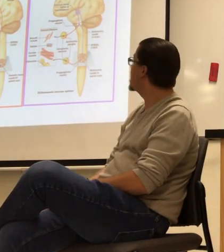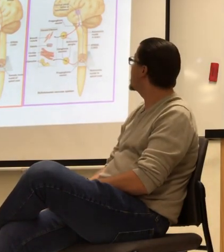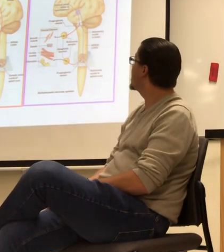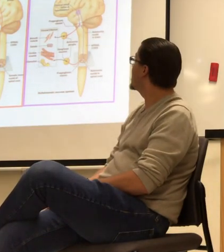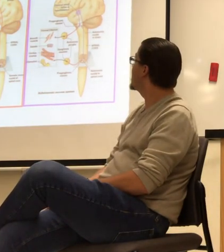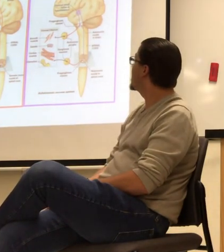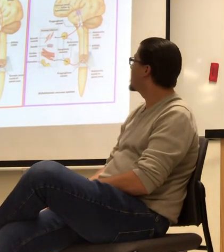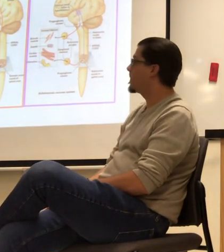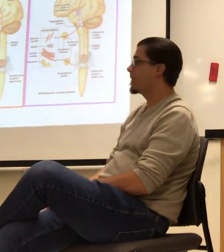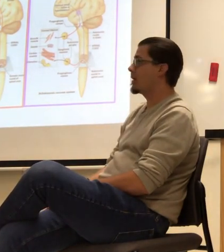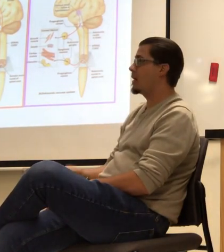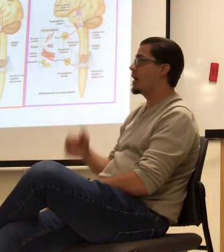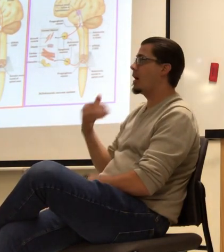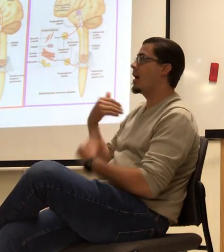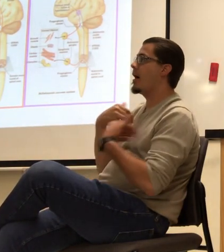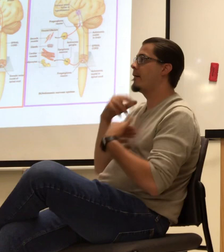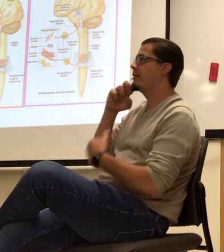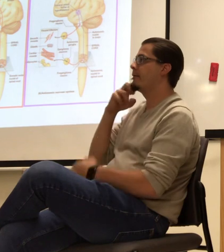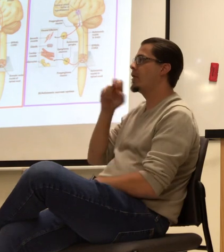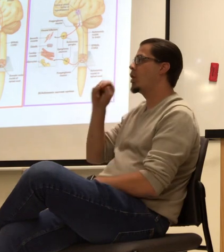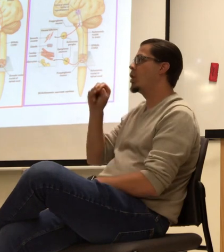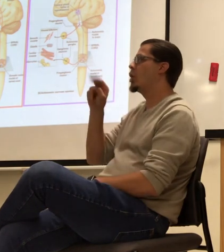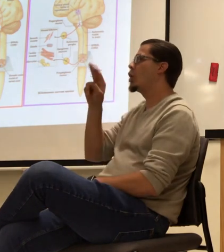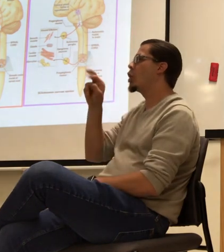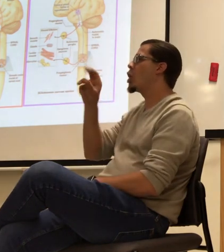So you have a neuron